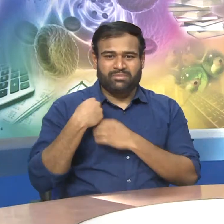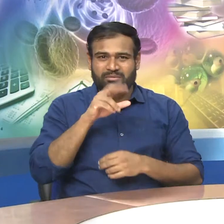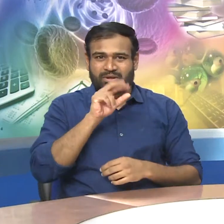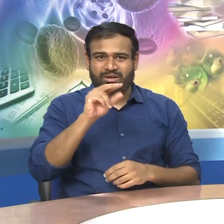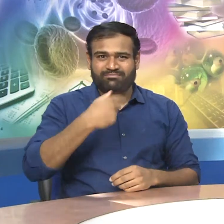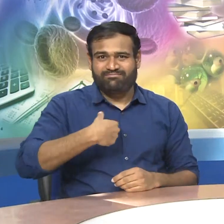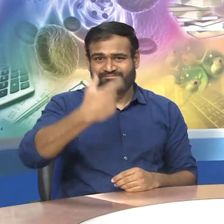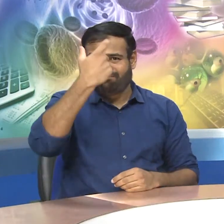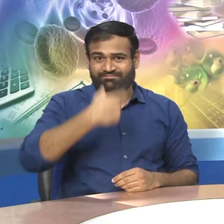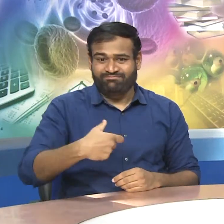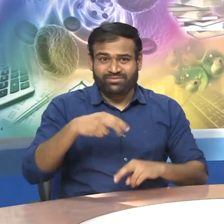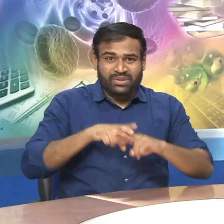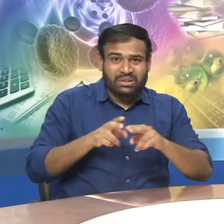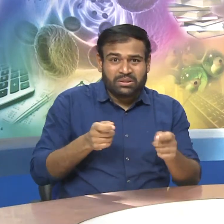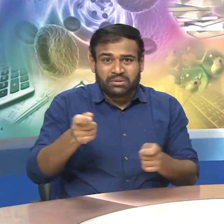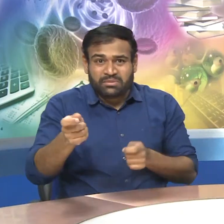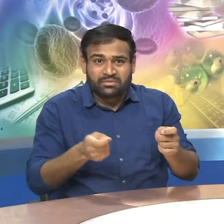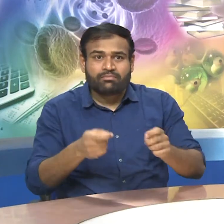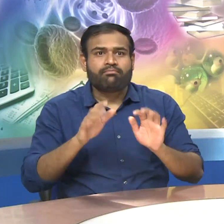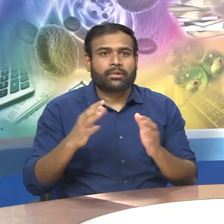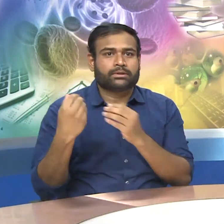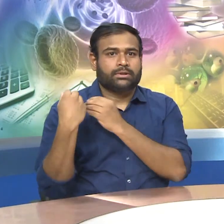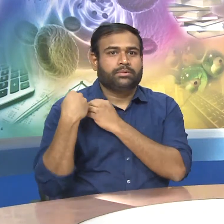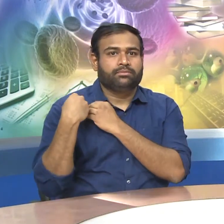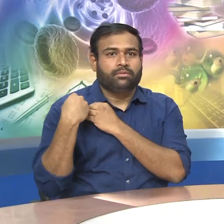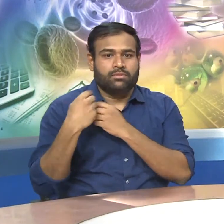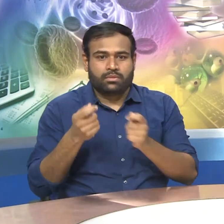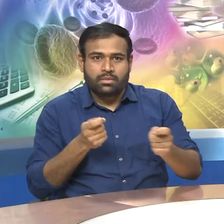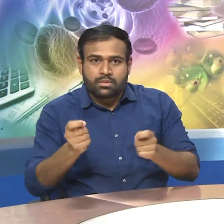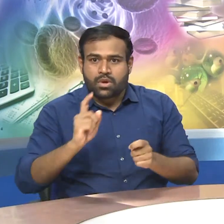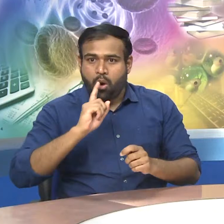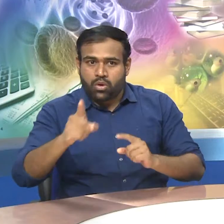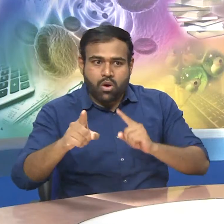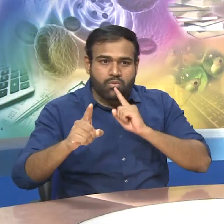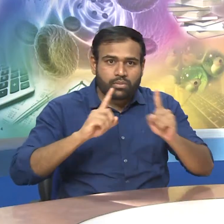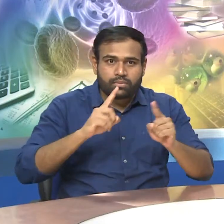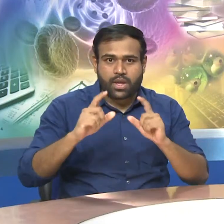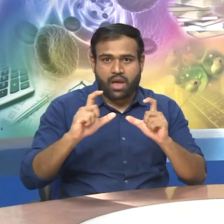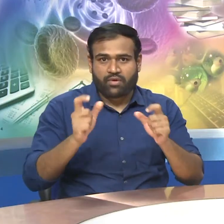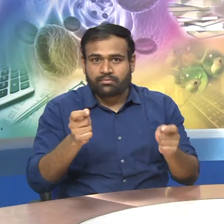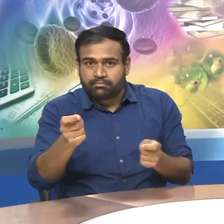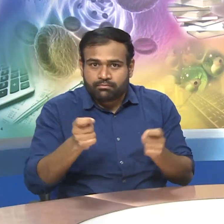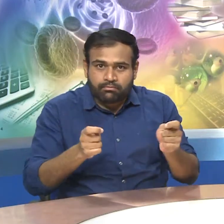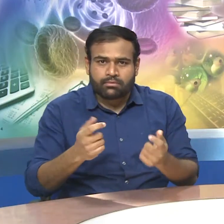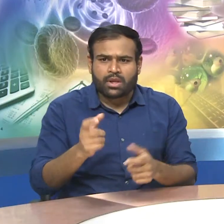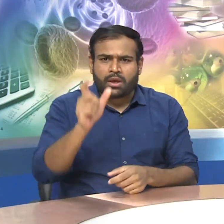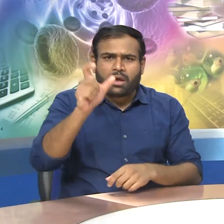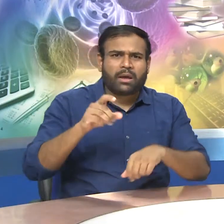Maintains order in the House, allows the members to ask questions and speak.